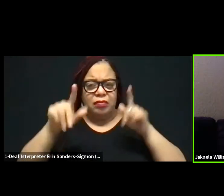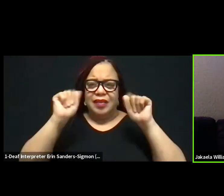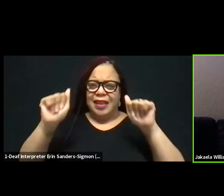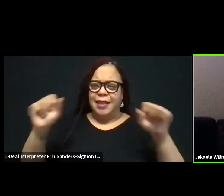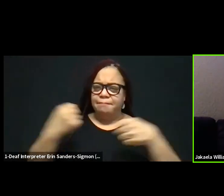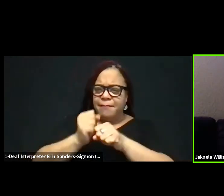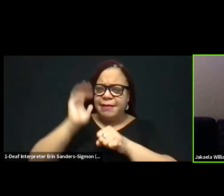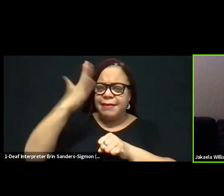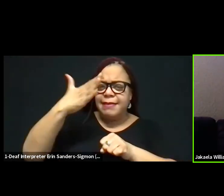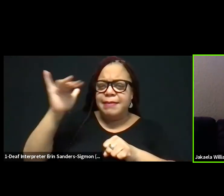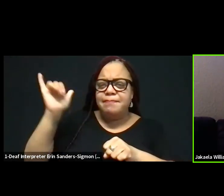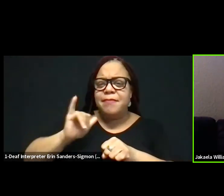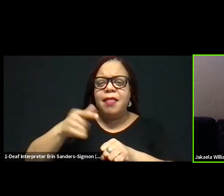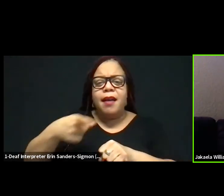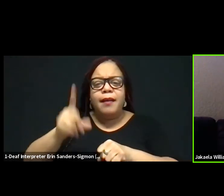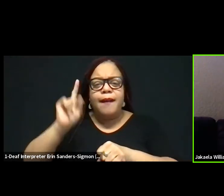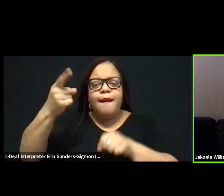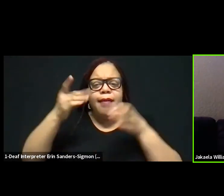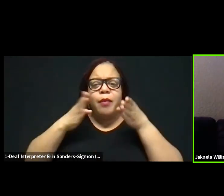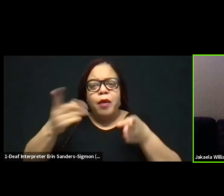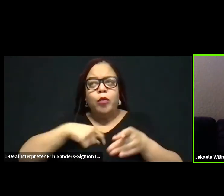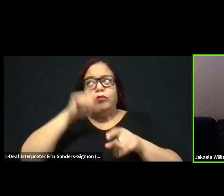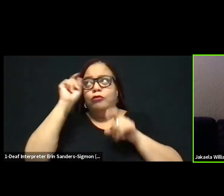against it.